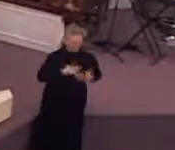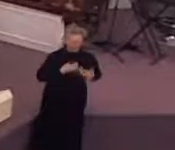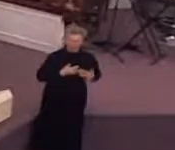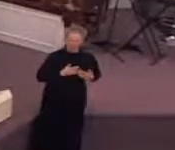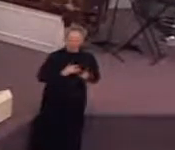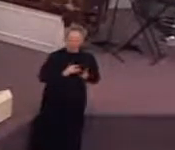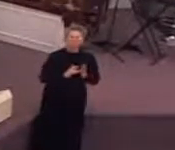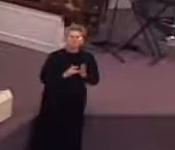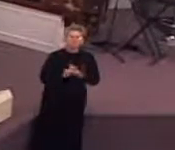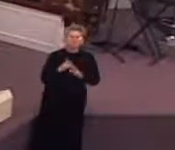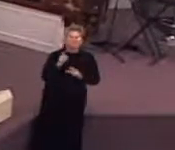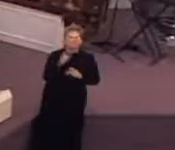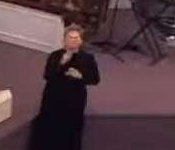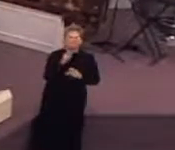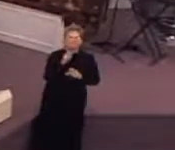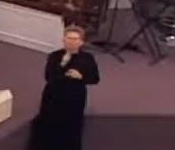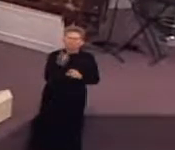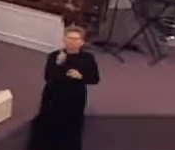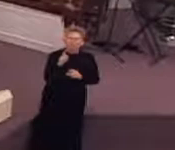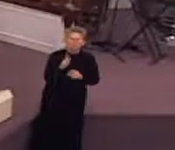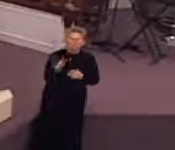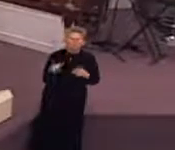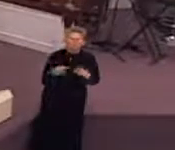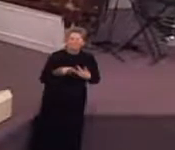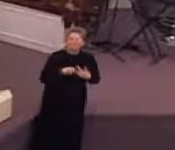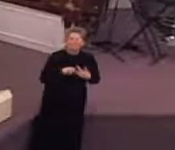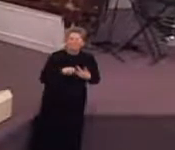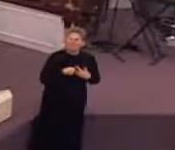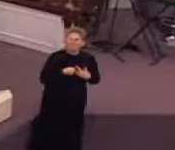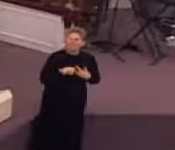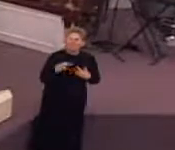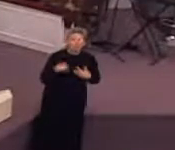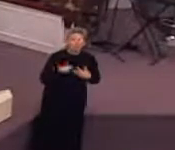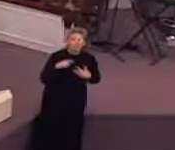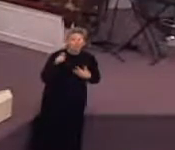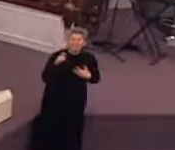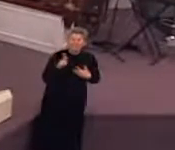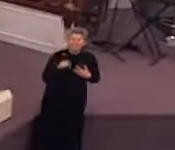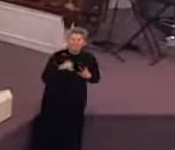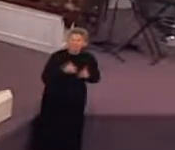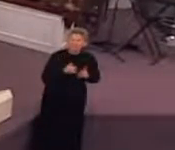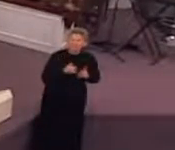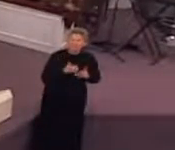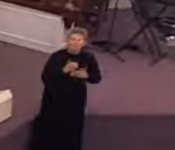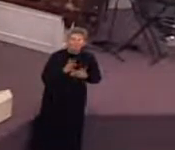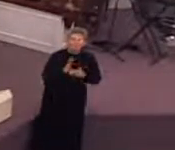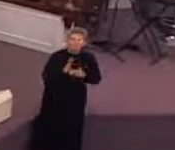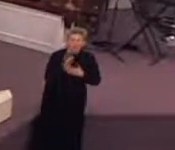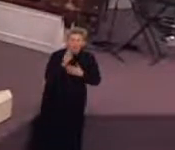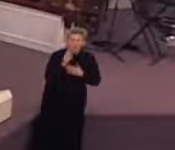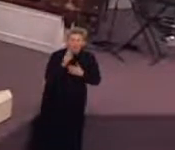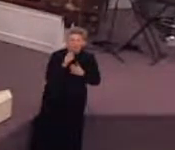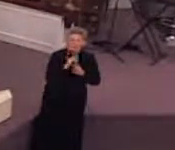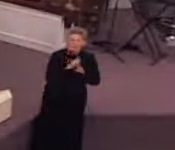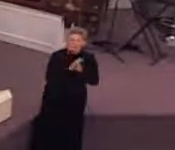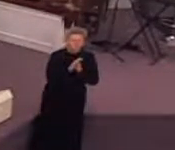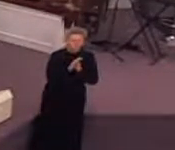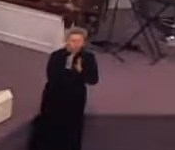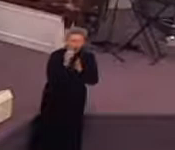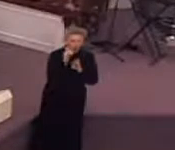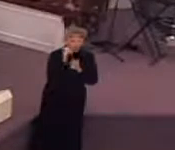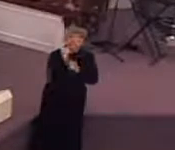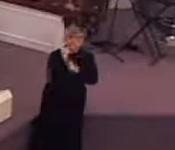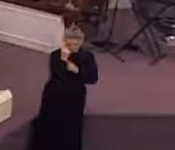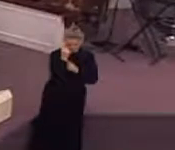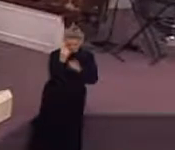Jesus, we so need conviction. We need it. We've allowed the lines to become blurred.